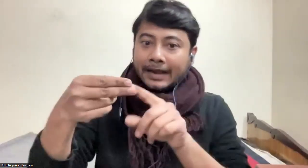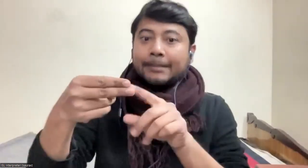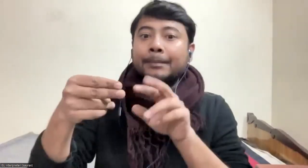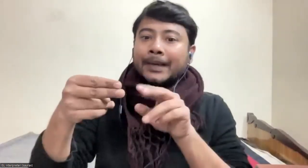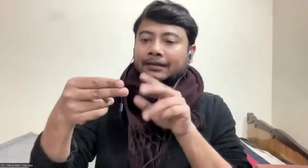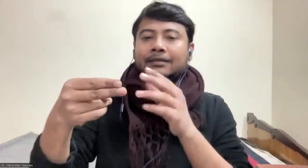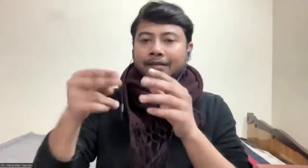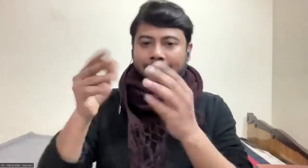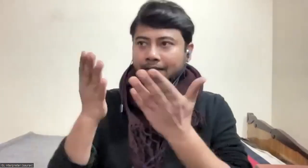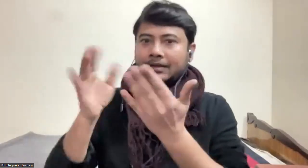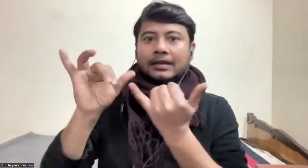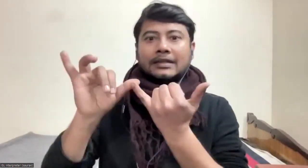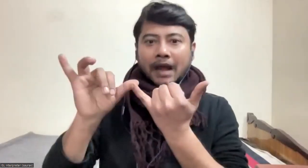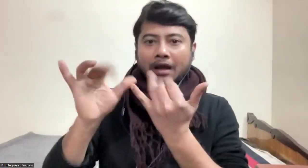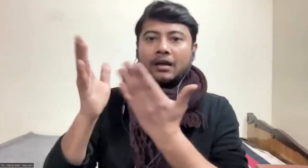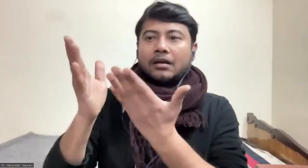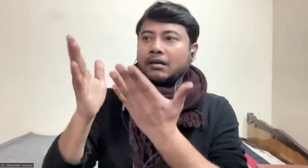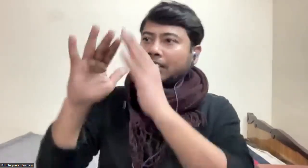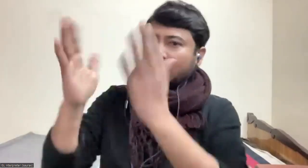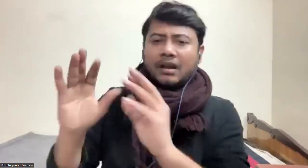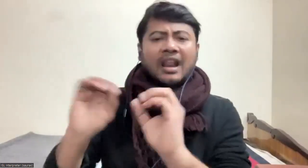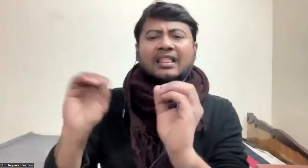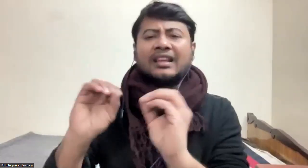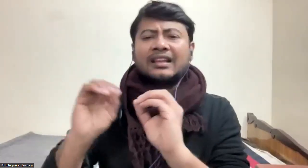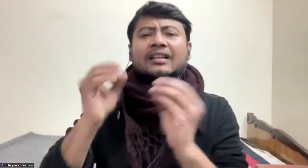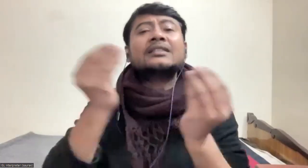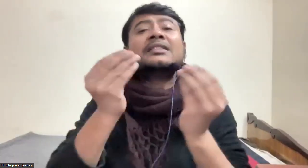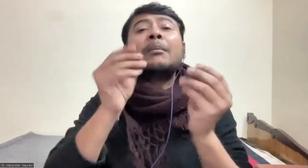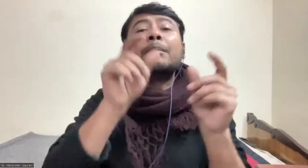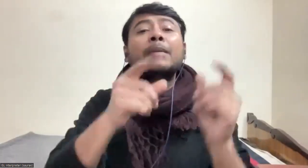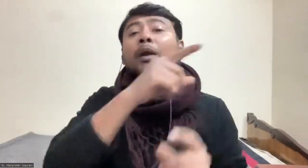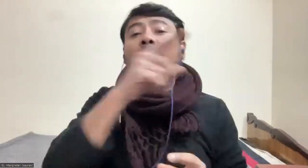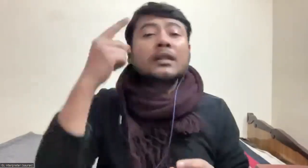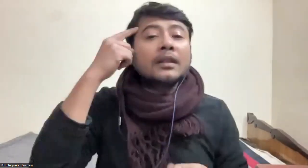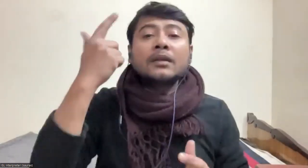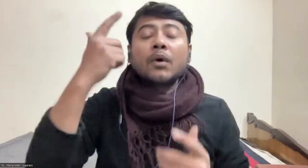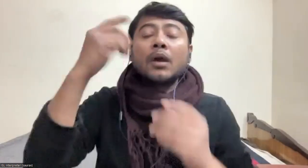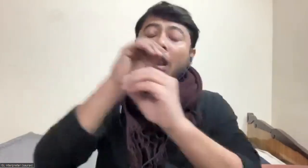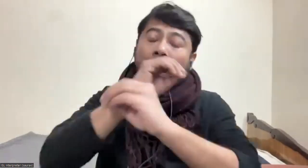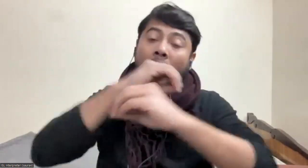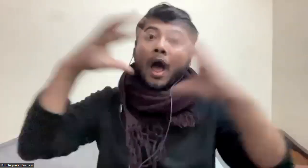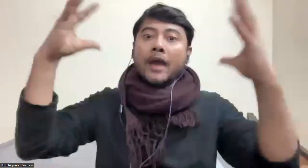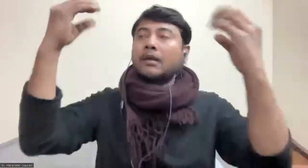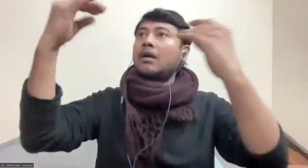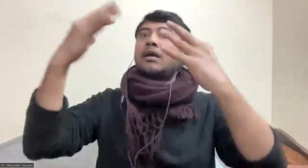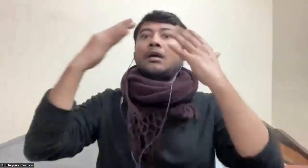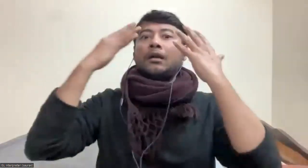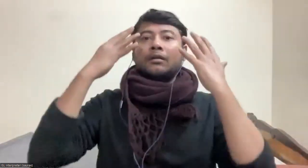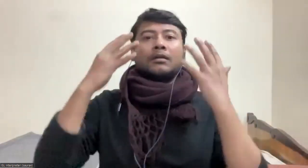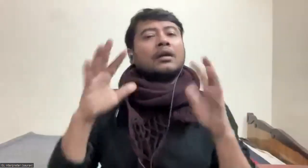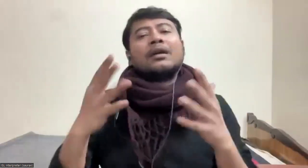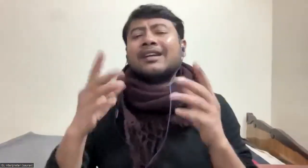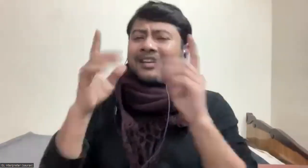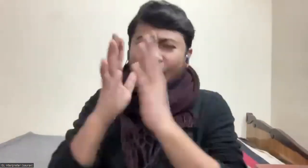form, Krishna is some light, God is just some light, and Lord Ram, Lord Krishna, they are just some light. There is